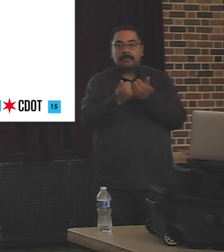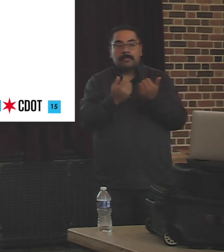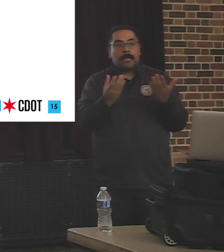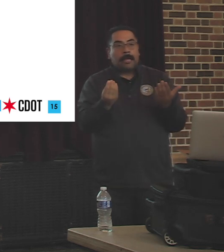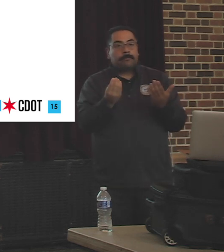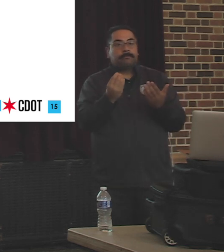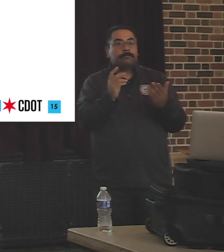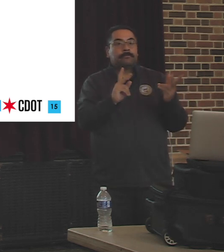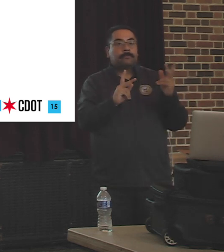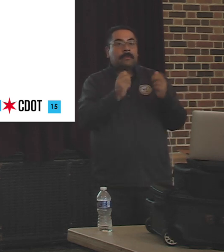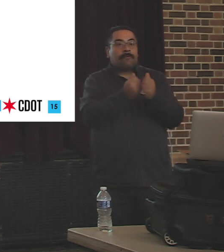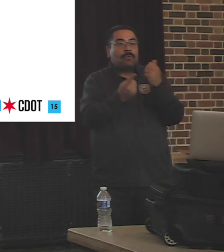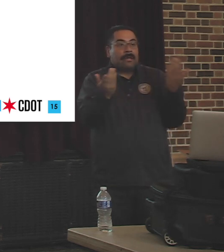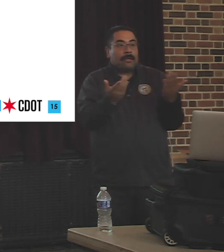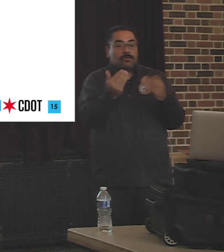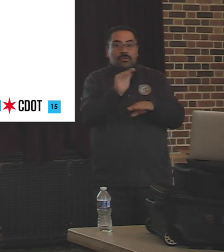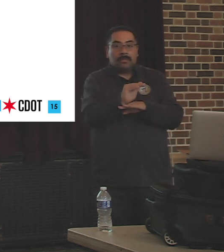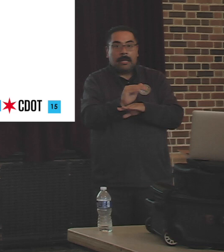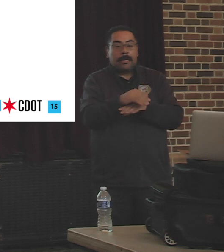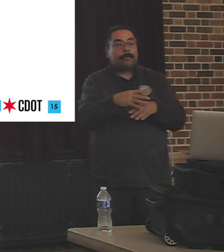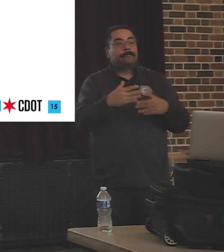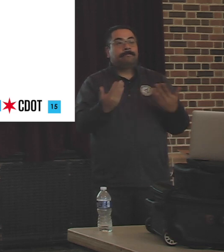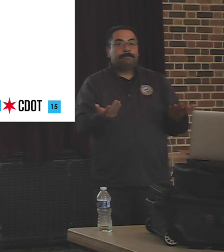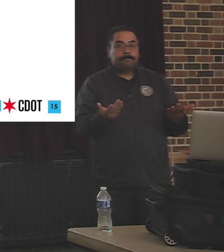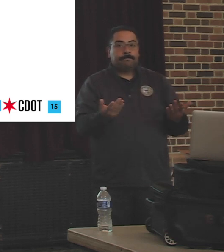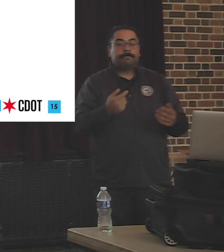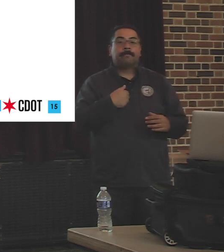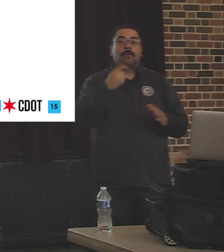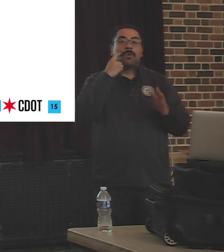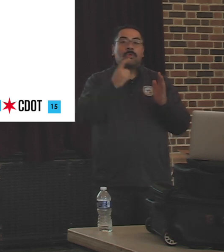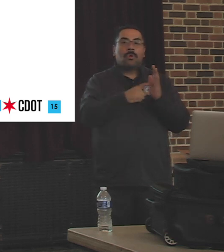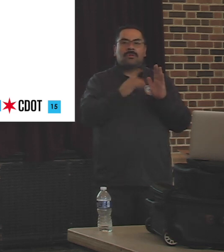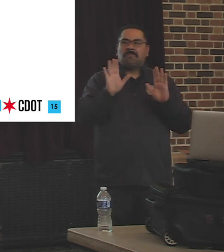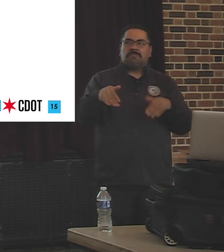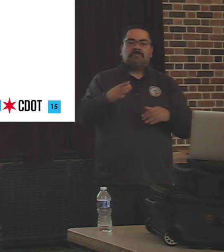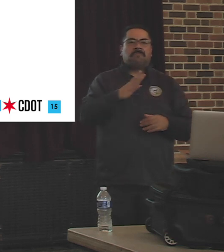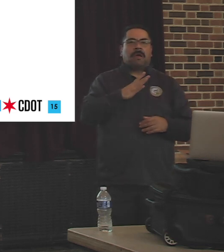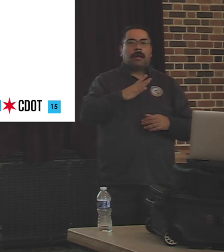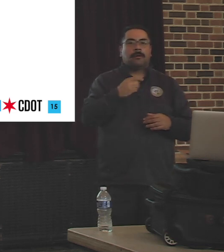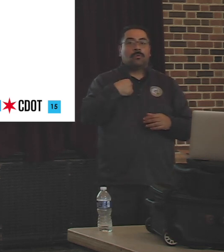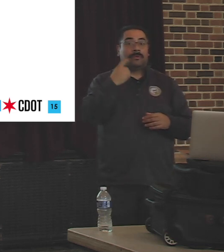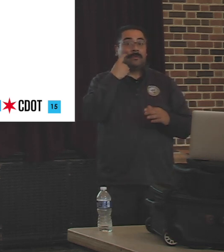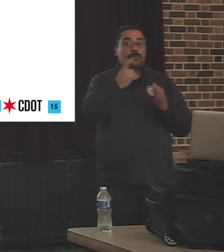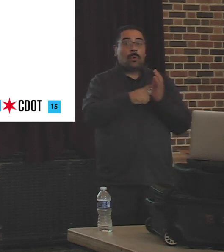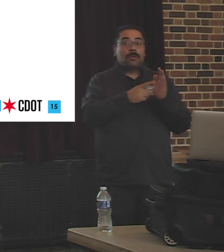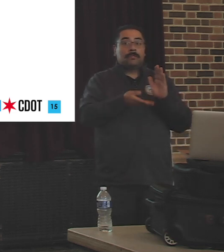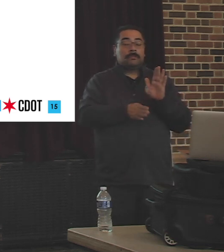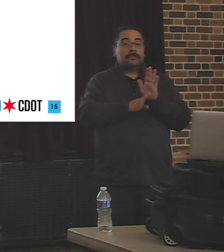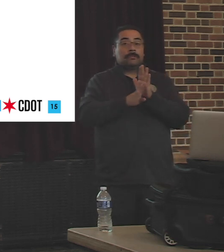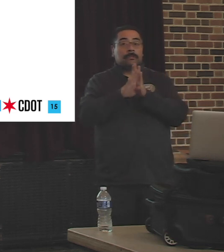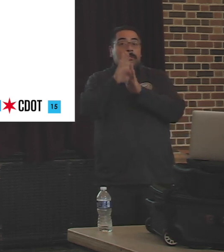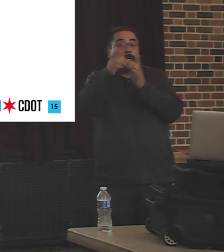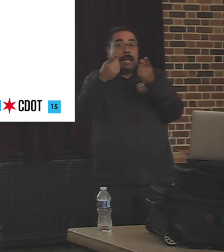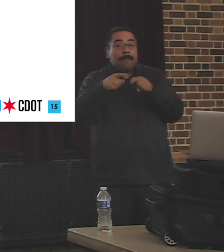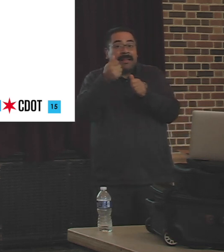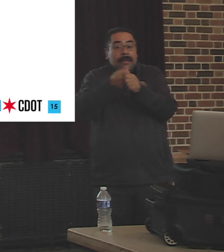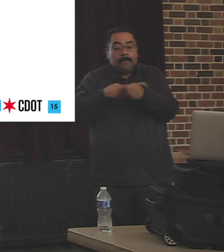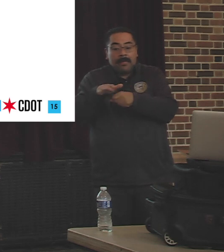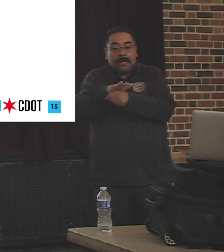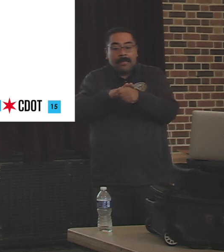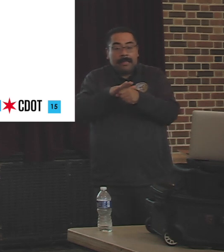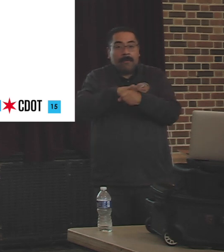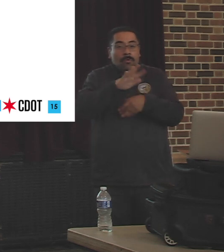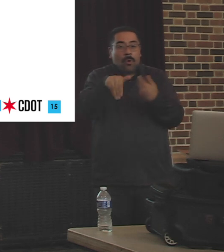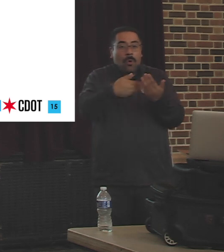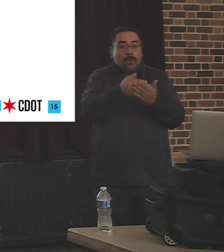tonight. And we're seeing that growth, that's fine, we're seeing the growth happen in every neighborhood across the